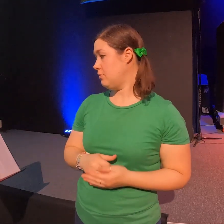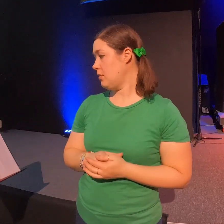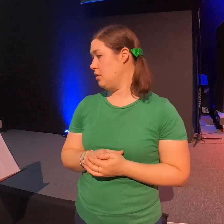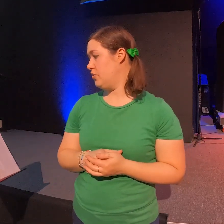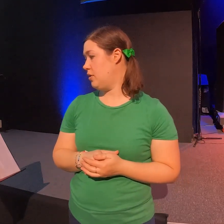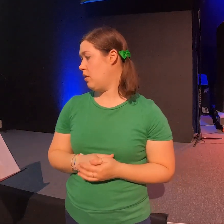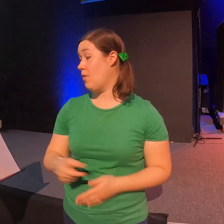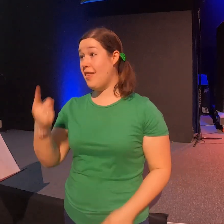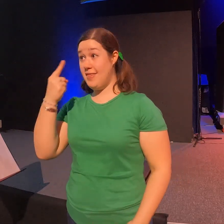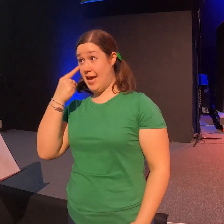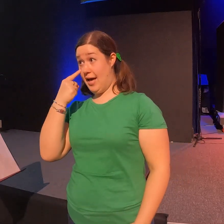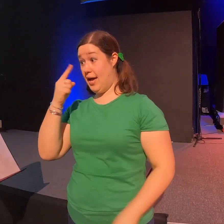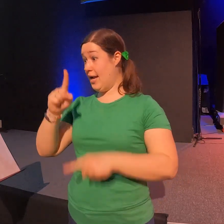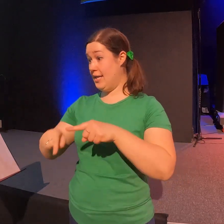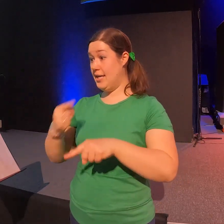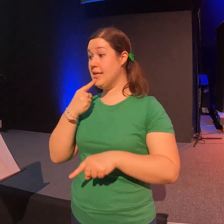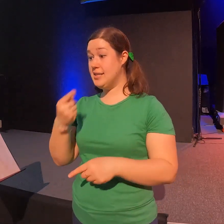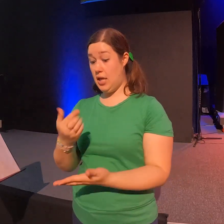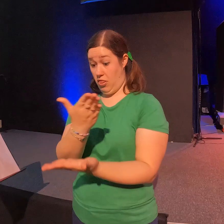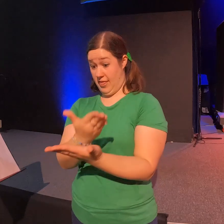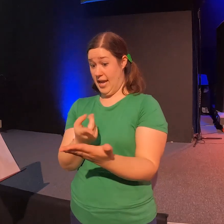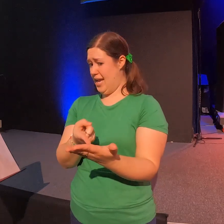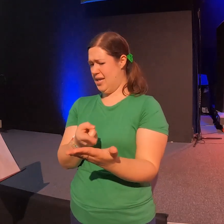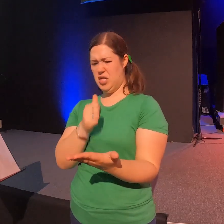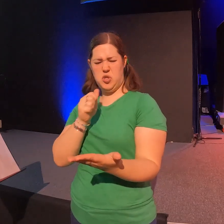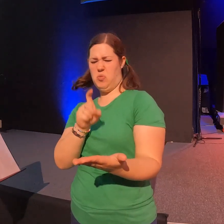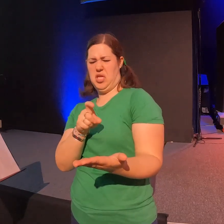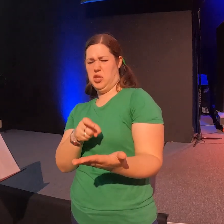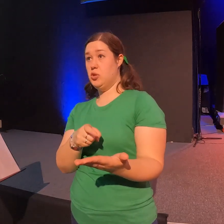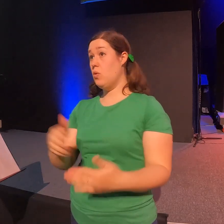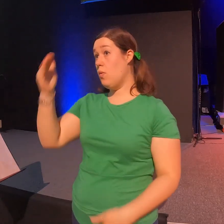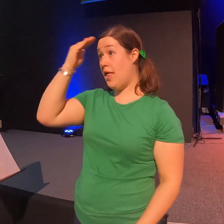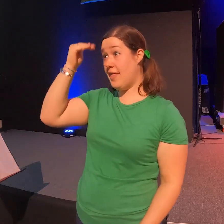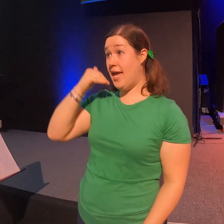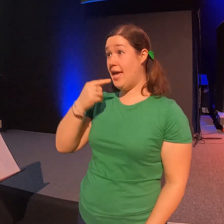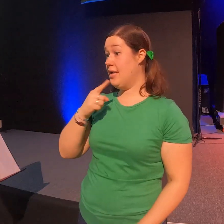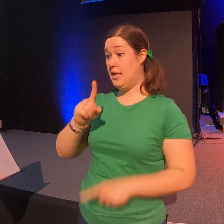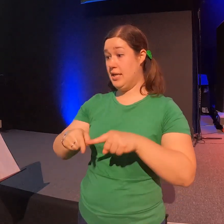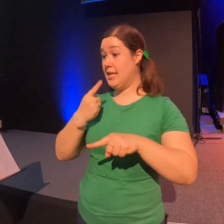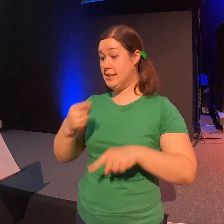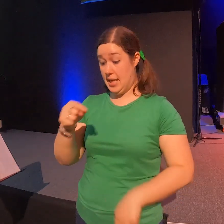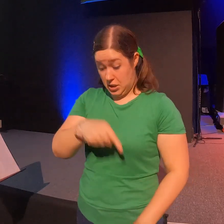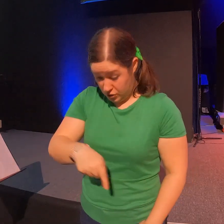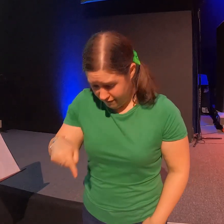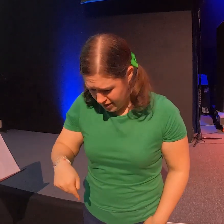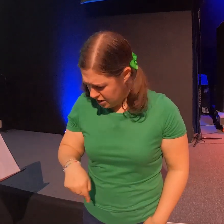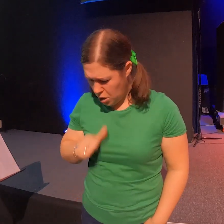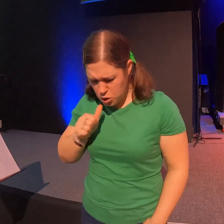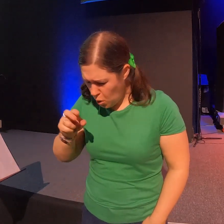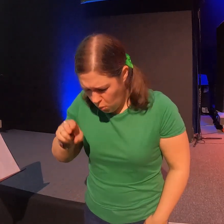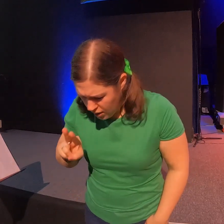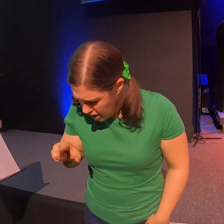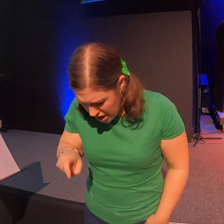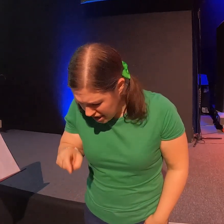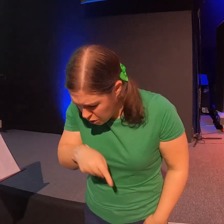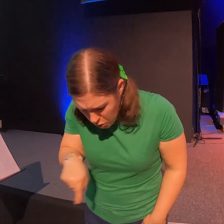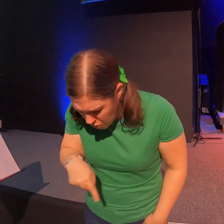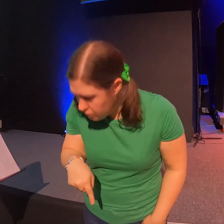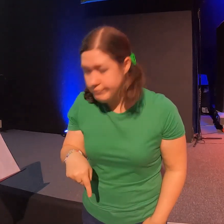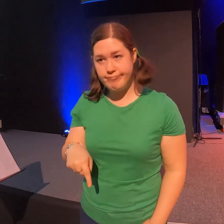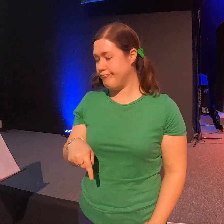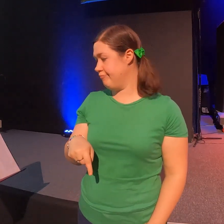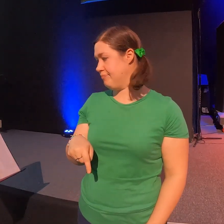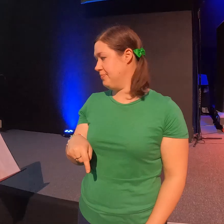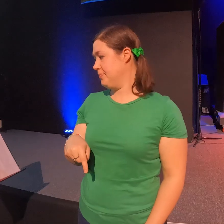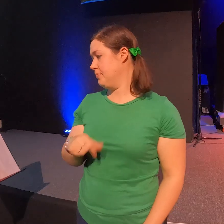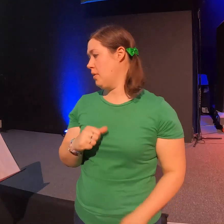I don't need you. But God has put the body together, giving greater honor to the parts that lacked it, so that there should be no division